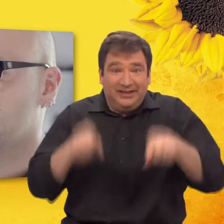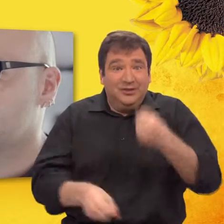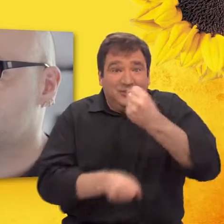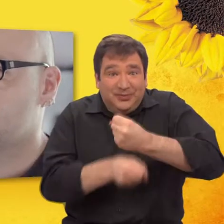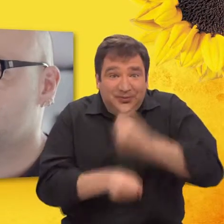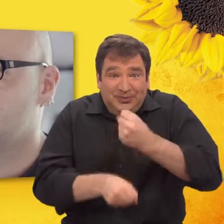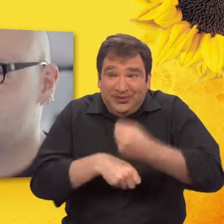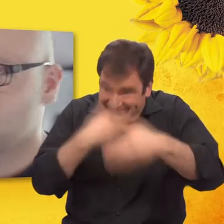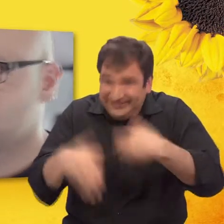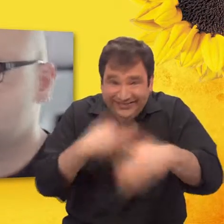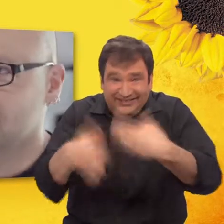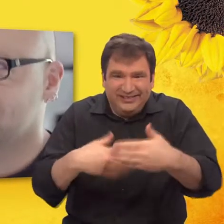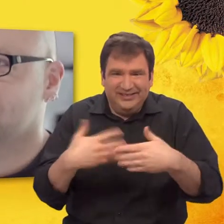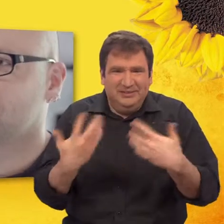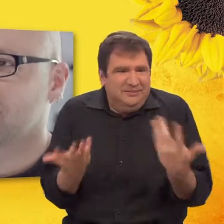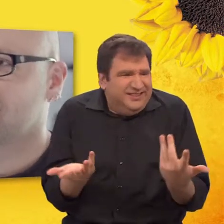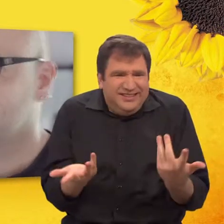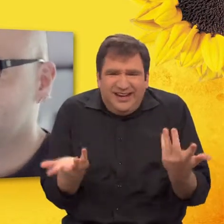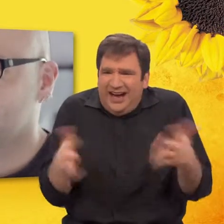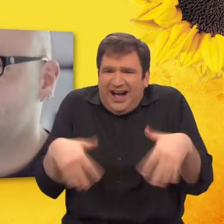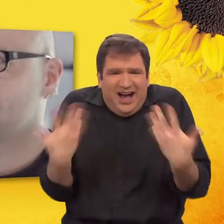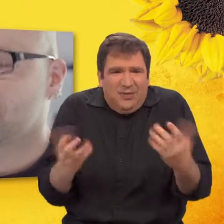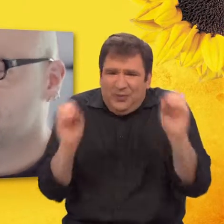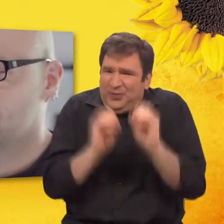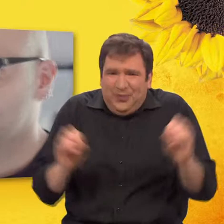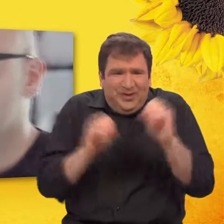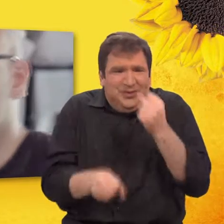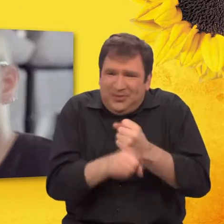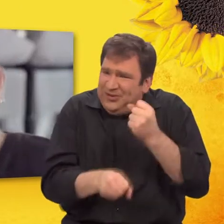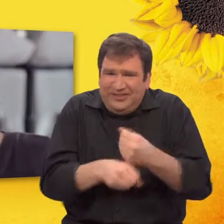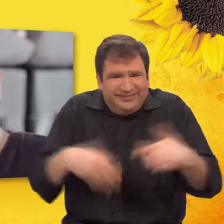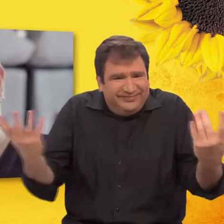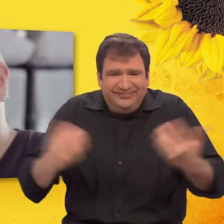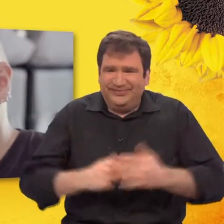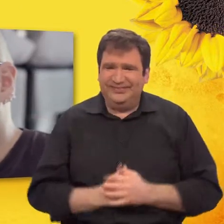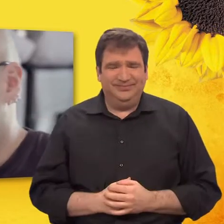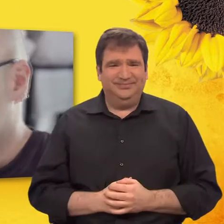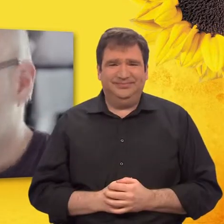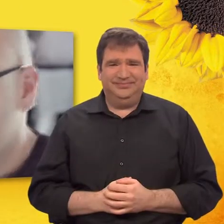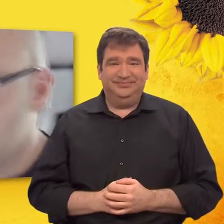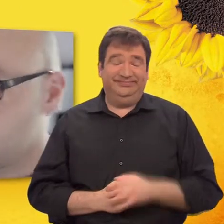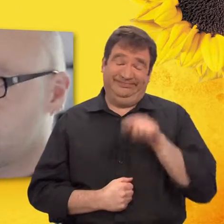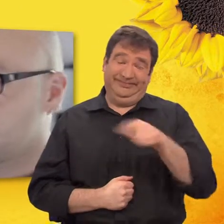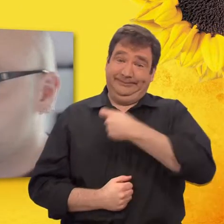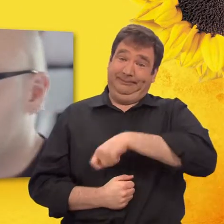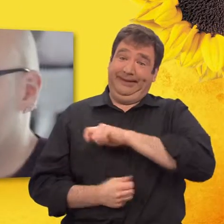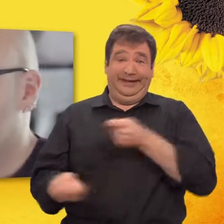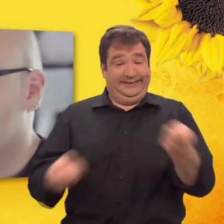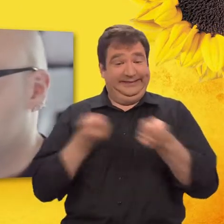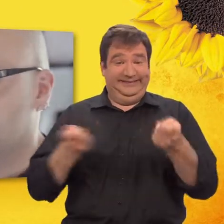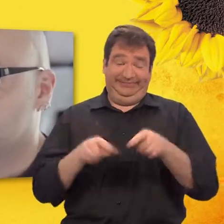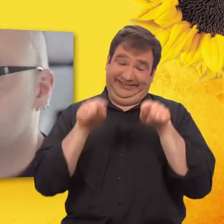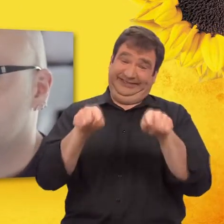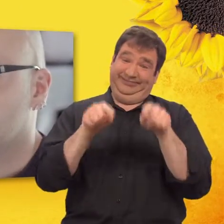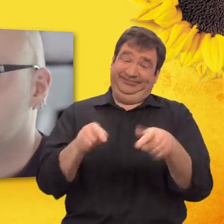Ellos dicen que es para que nos espabilemos y busquemos más atentamente trabajo. No hay, buscamos y no hay. Y así funciona este